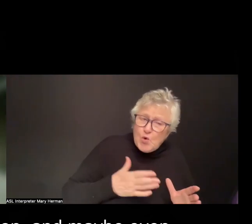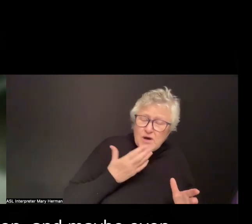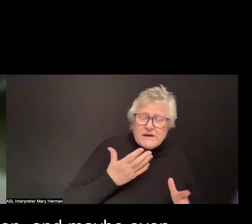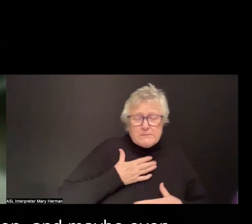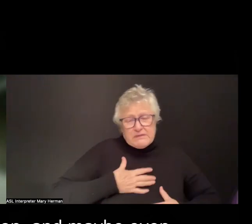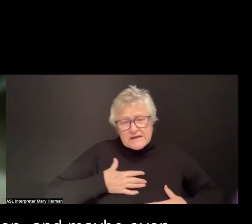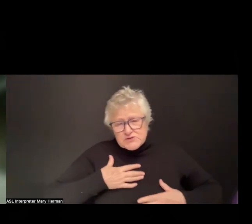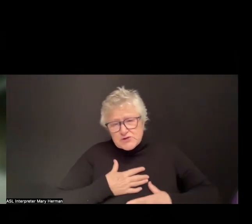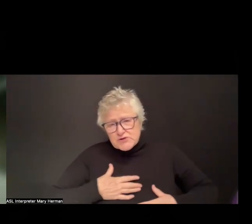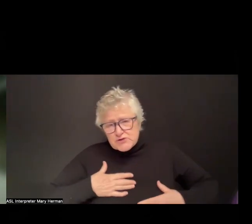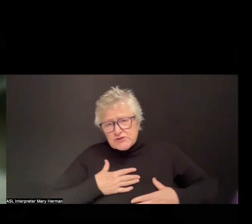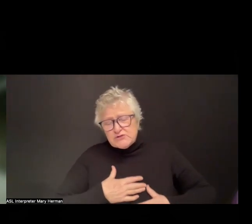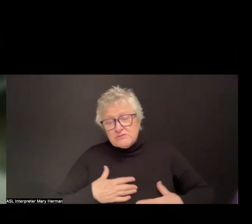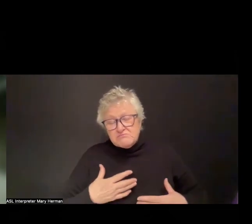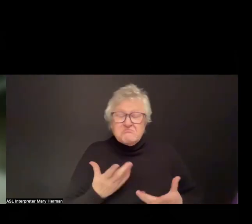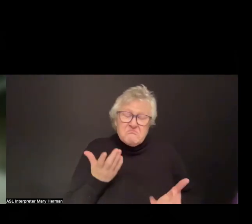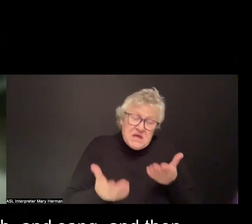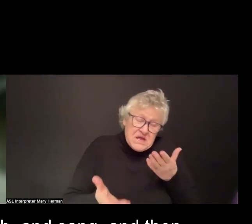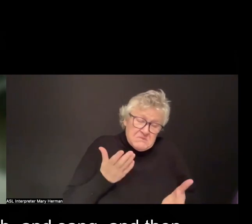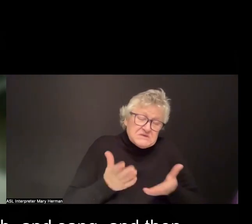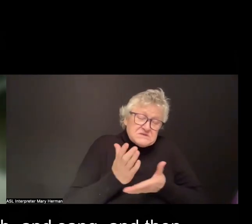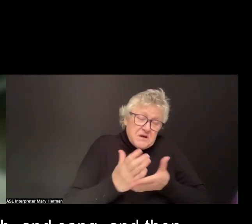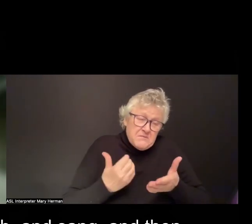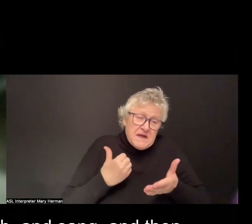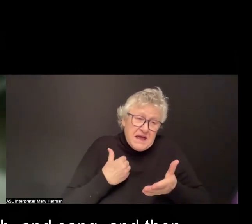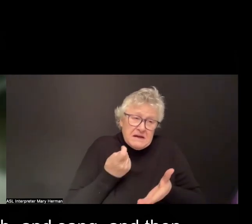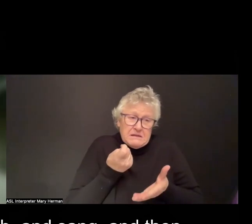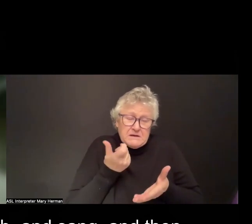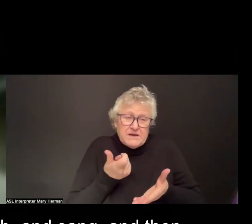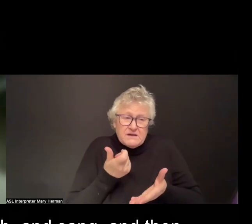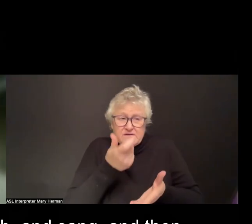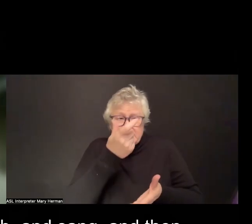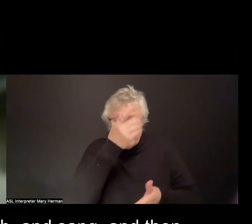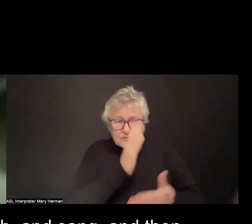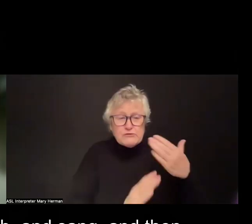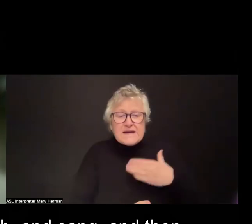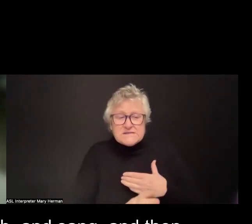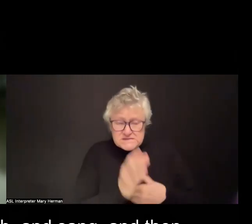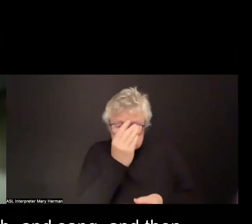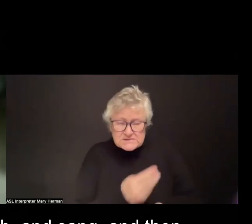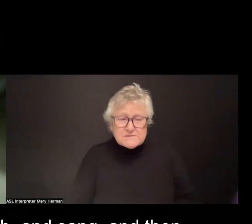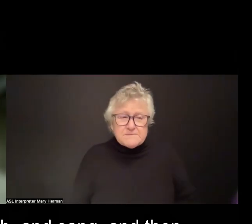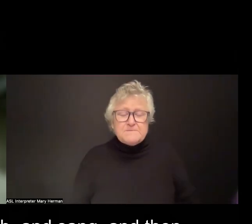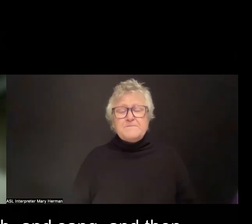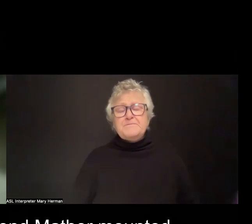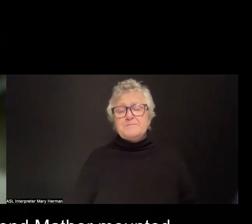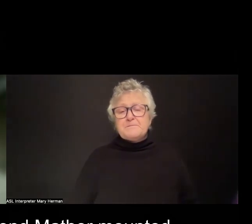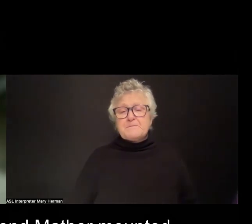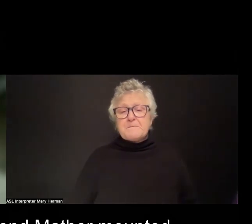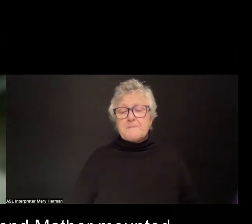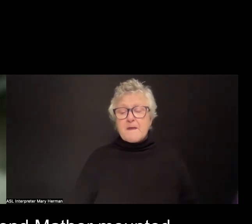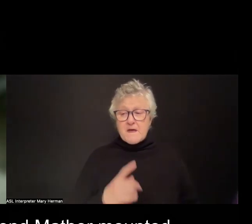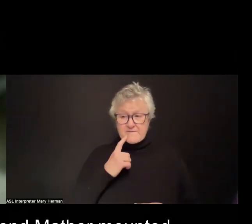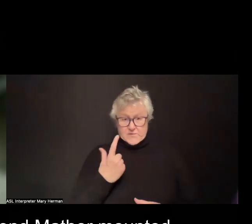and maybe even grace. We all stood, we mob, and sang, and then we all sat down, those of us with pews to sit